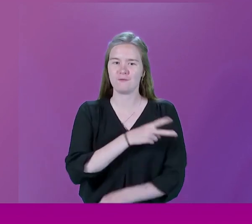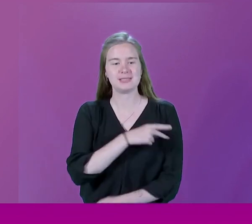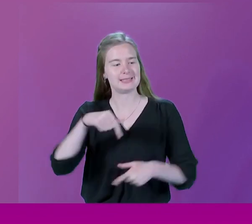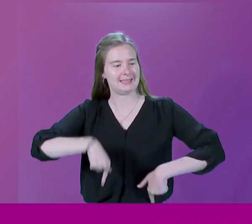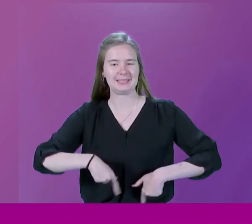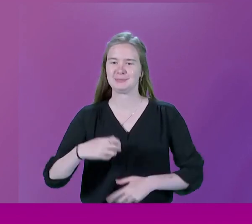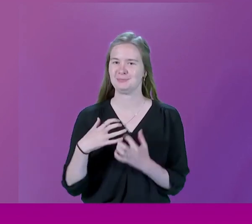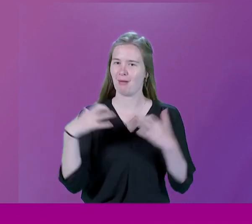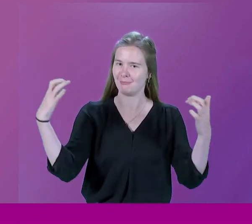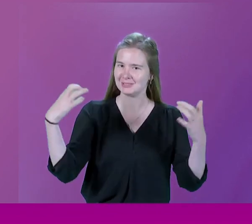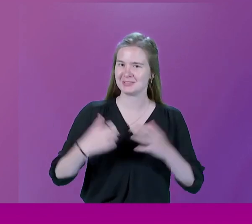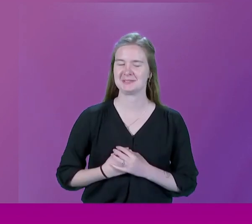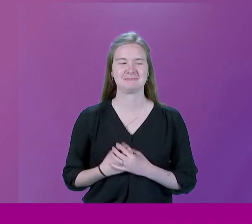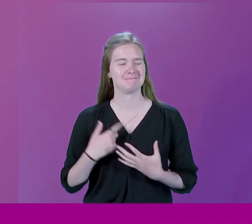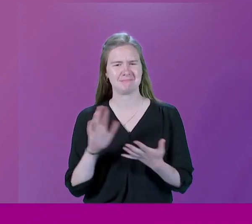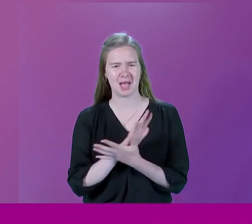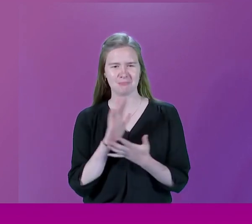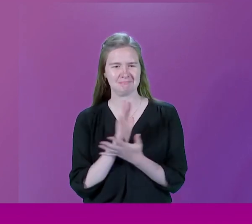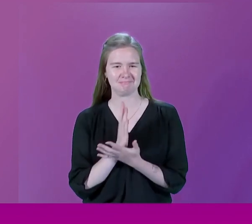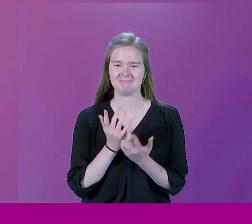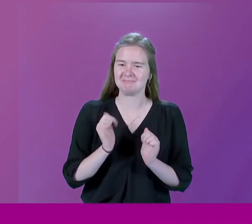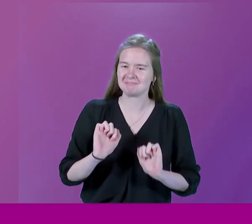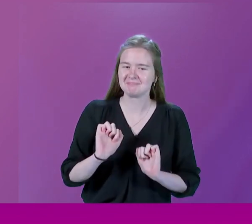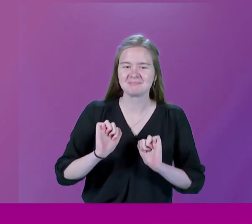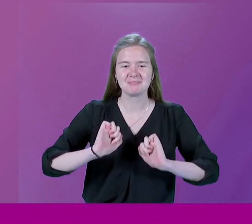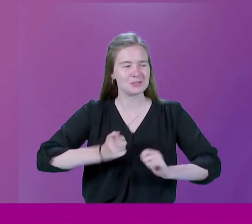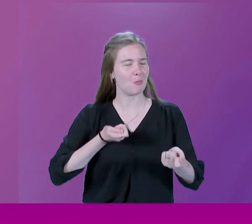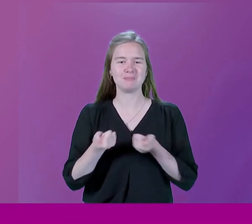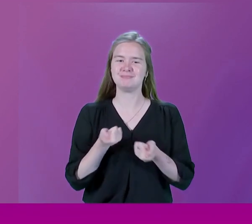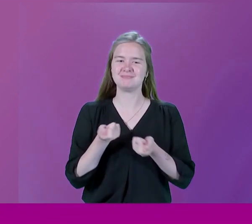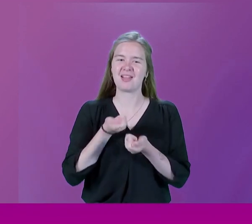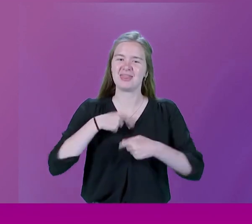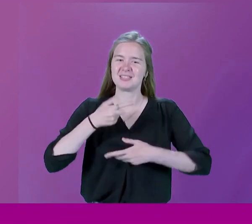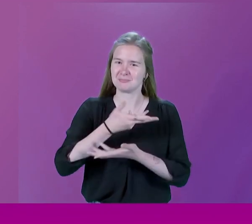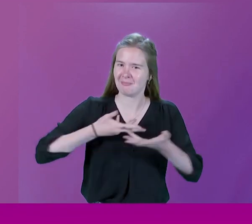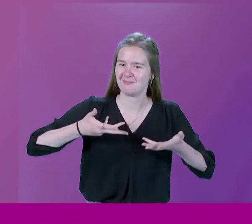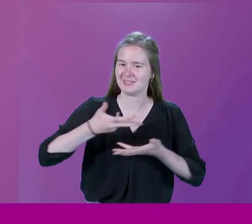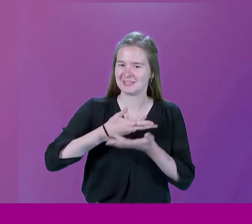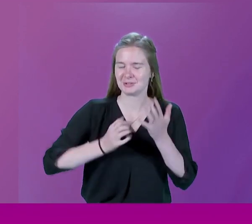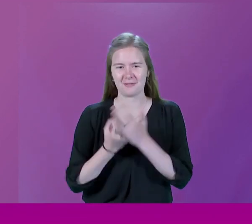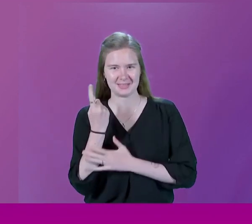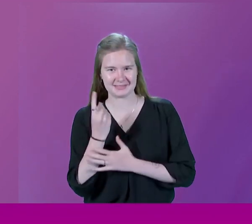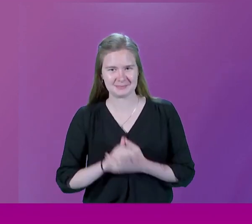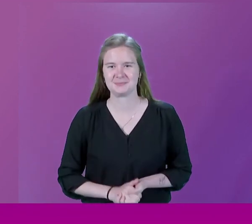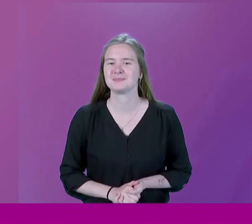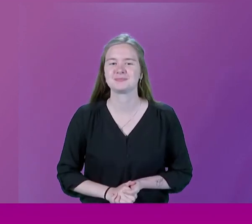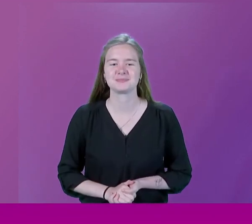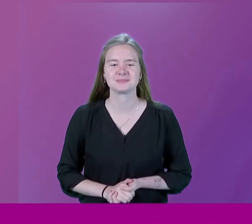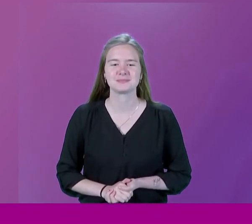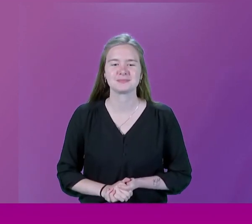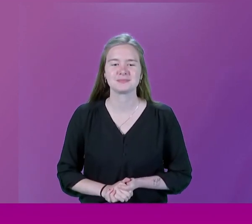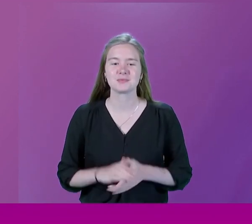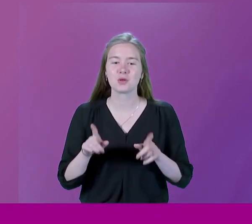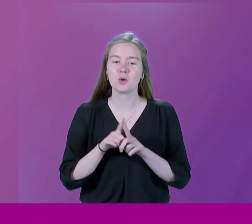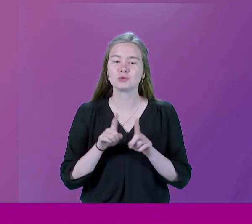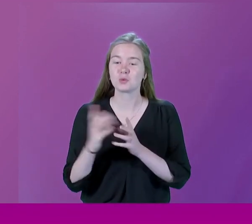Scottish Parliament. It's my pleasure to be hosting this morning's event. And I